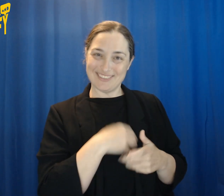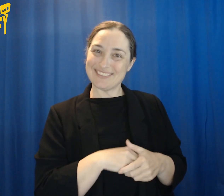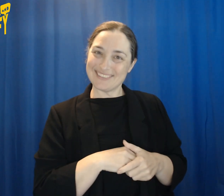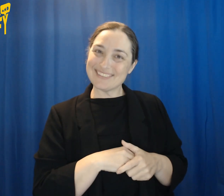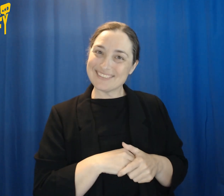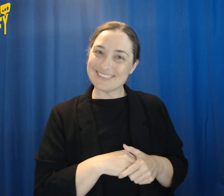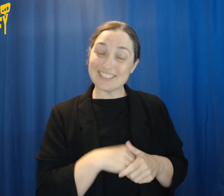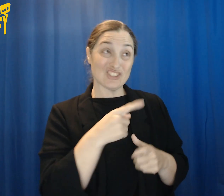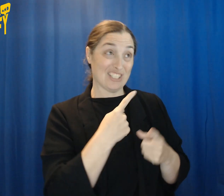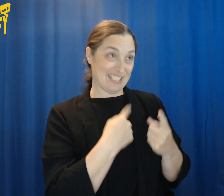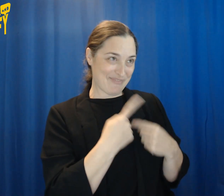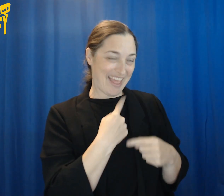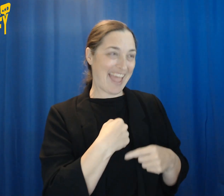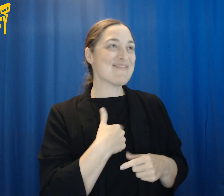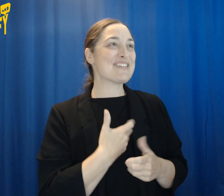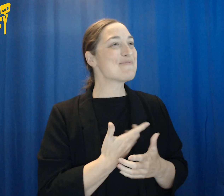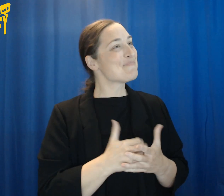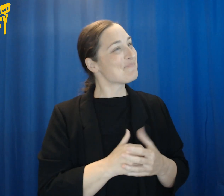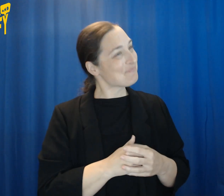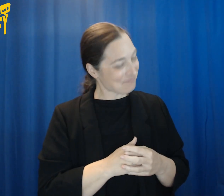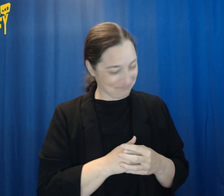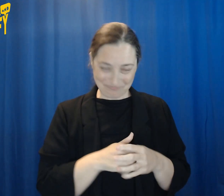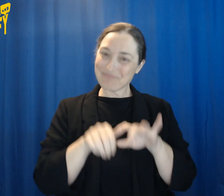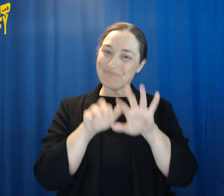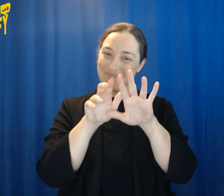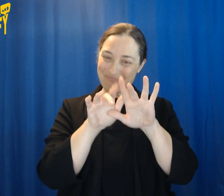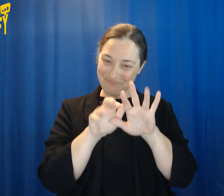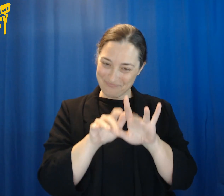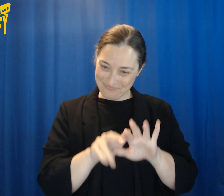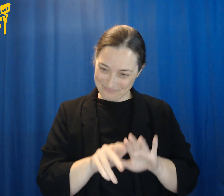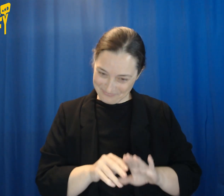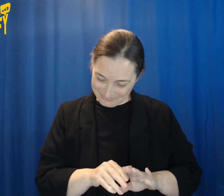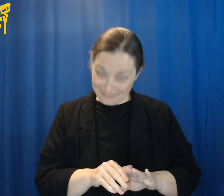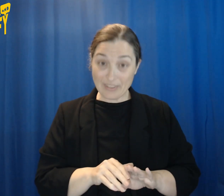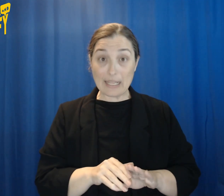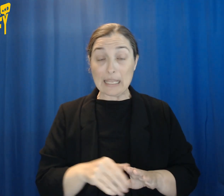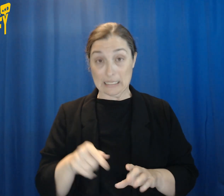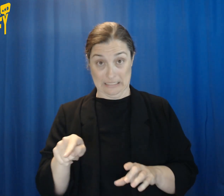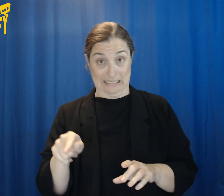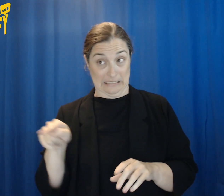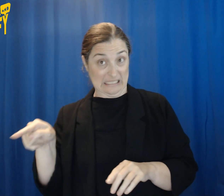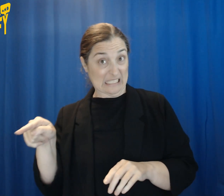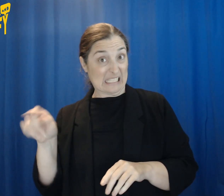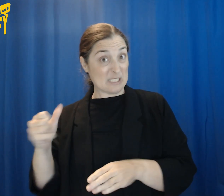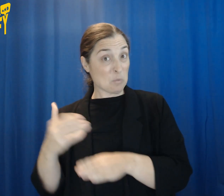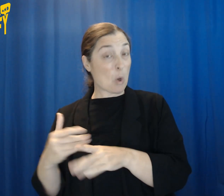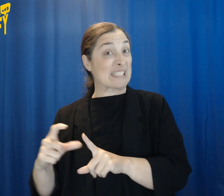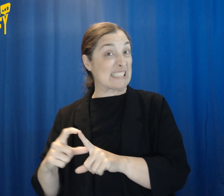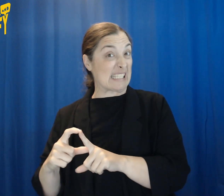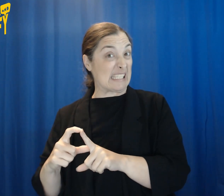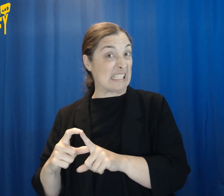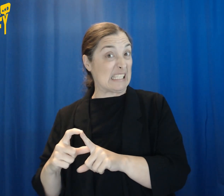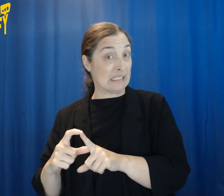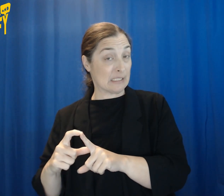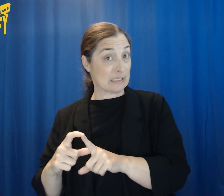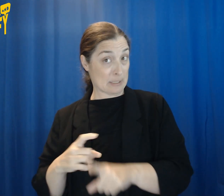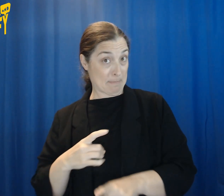And so I came back, redid the assignment, and it went from a D to an A. So when I did it myself, I did